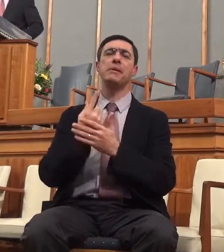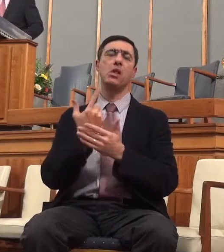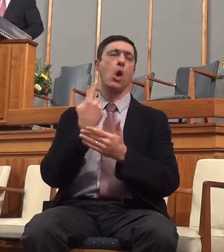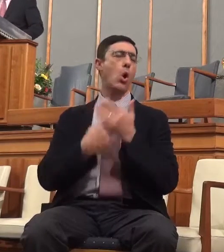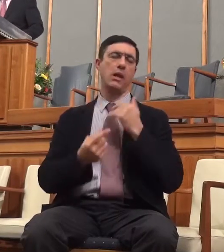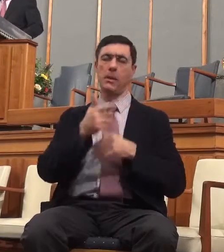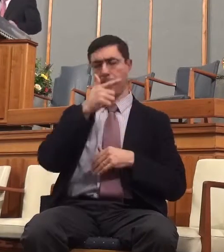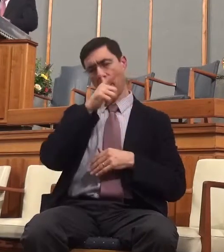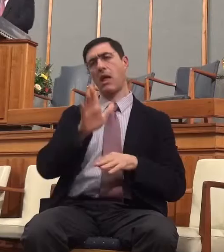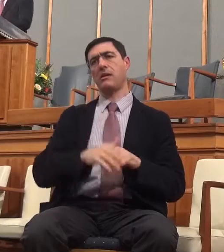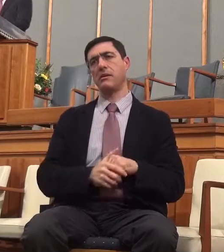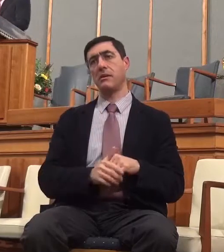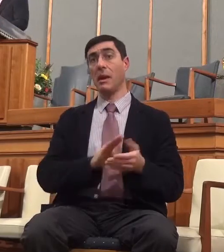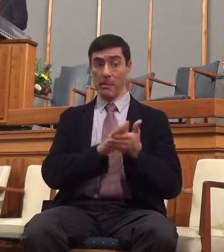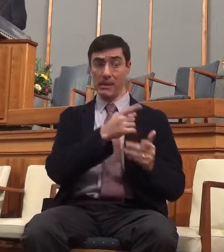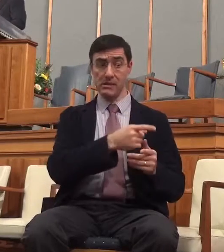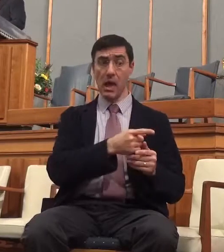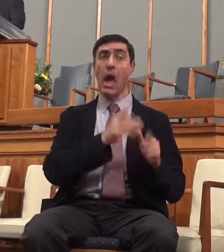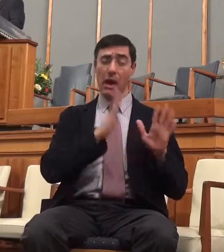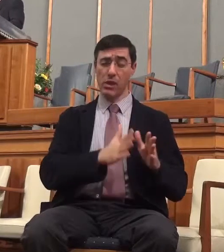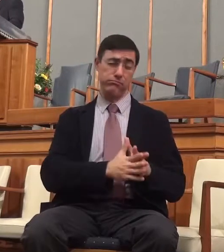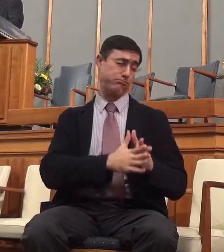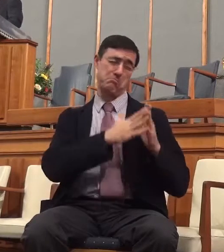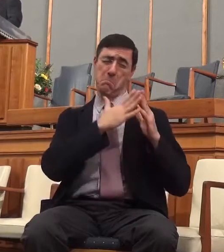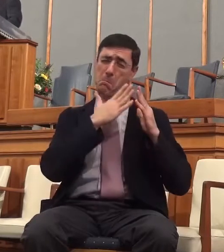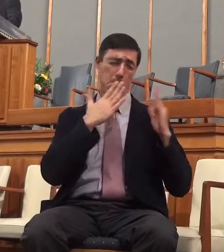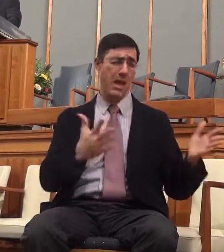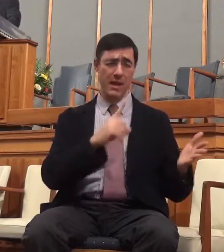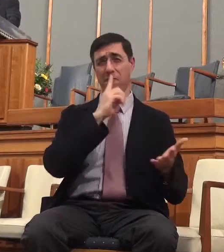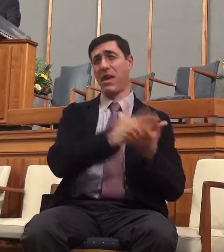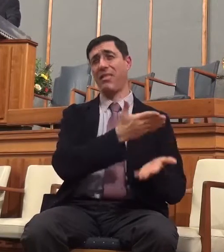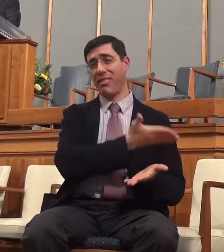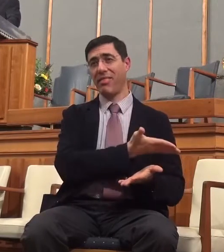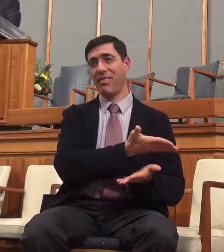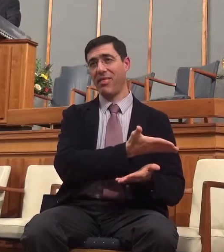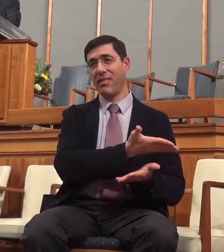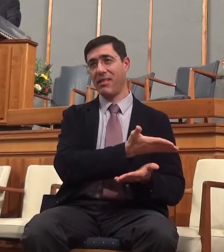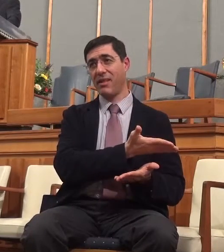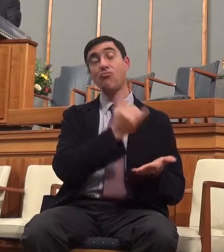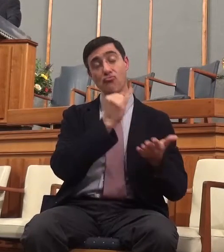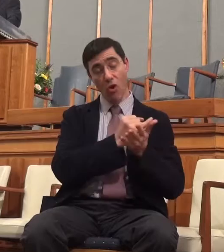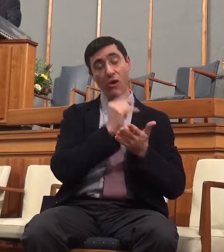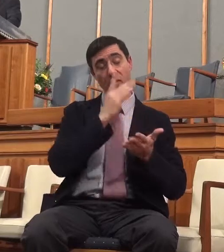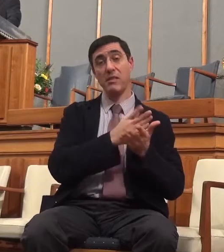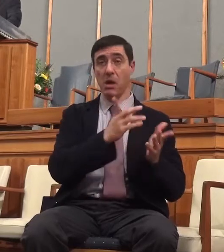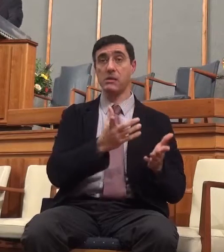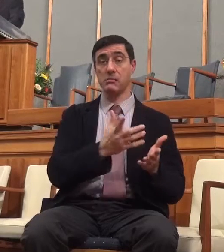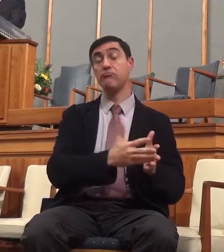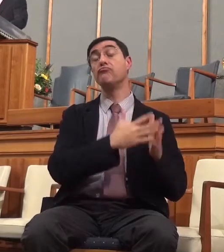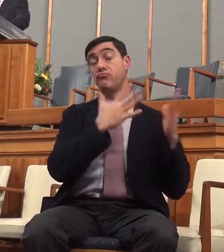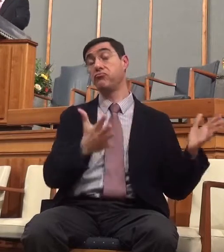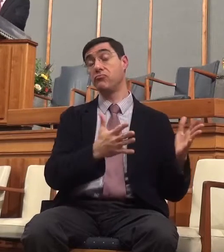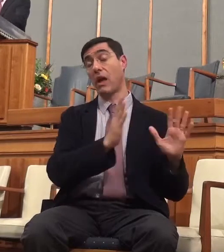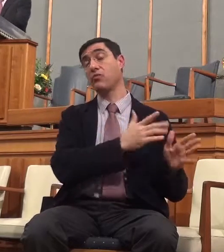believing, when you think about it. Impossible things to believe. And I